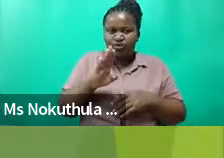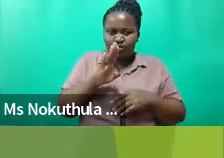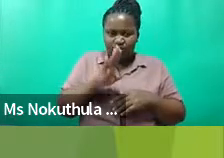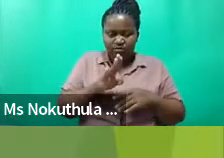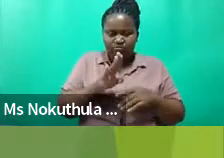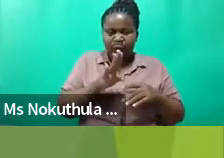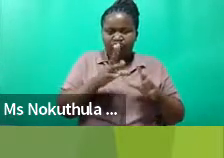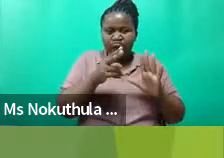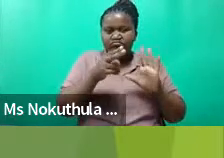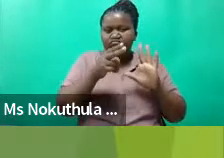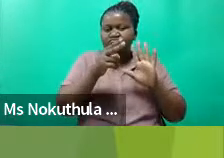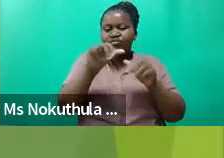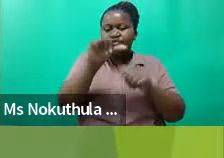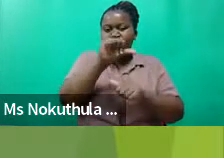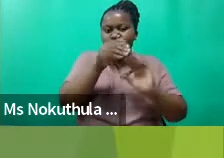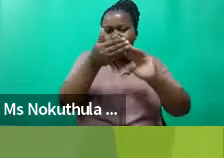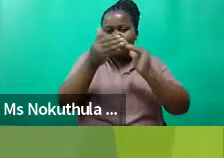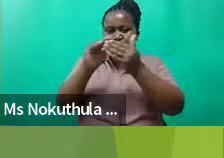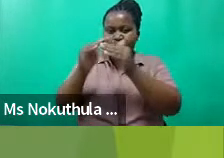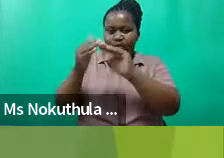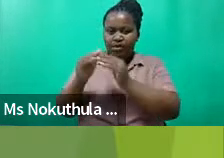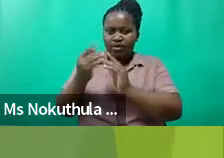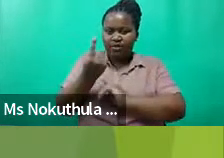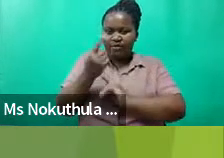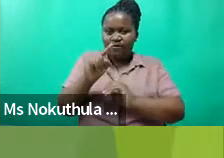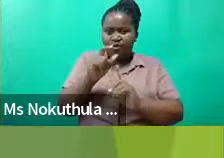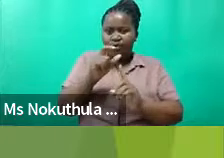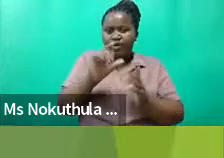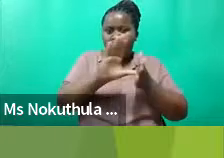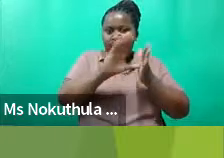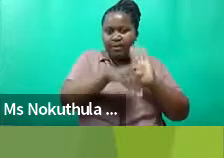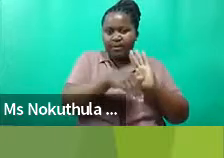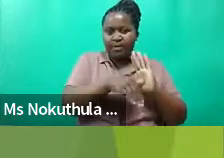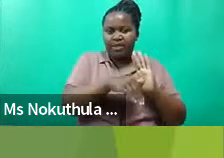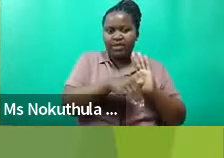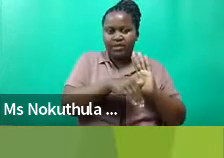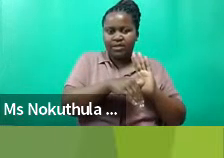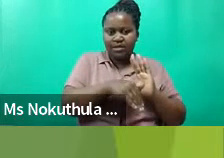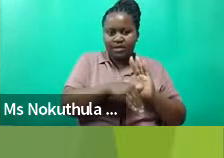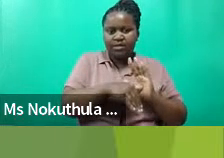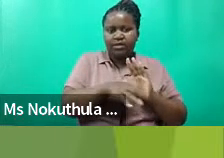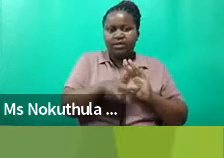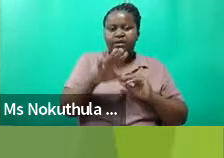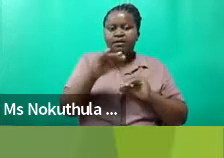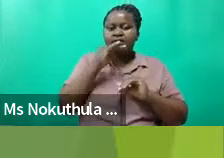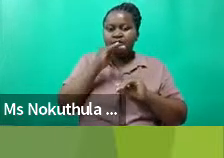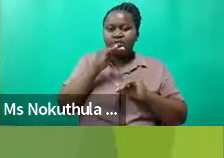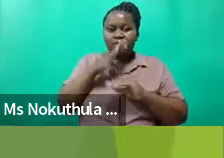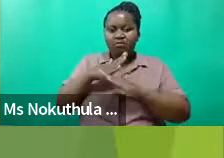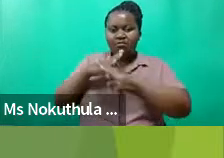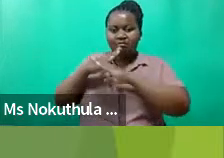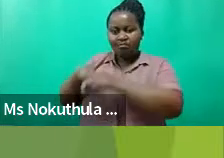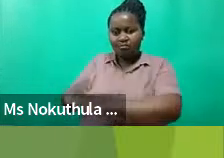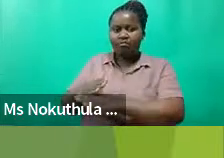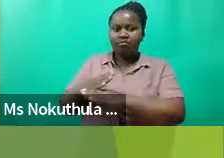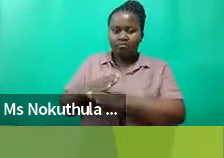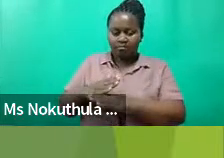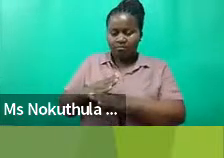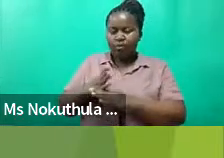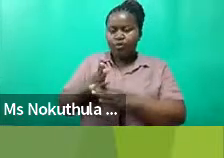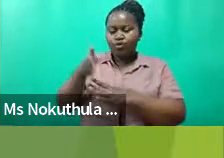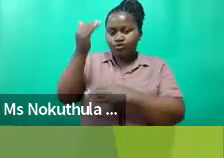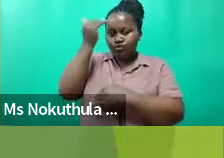the society towards the disability itself, which has blinded them from getting to know the human being behind the